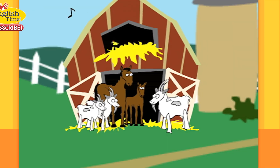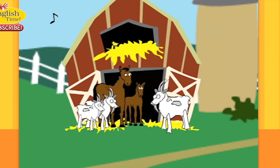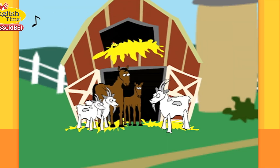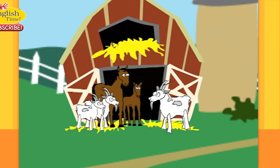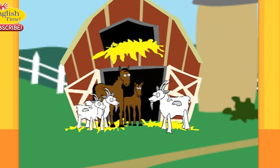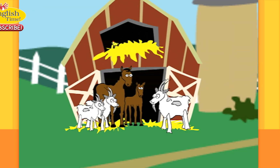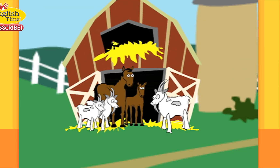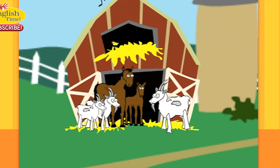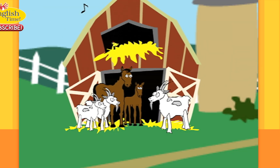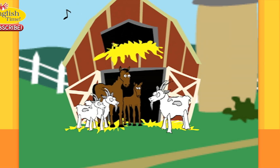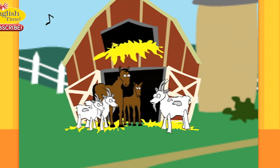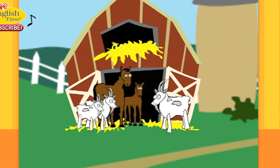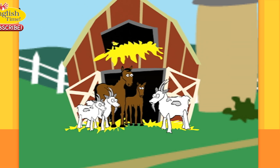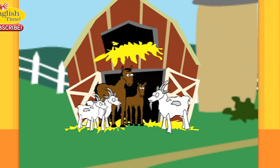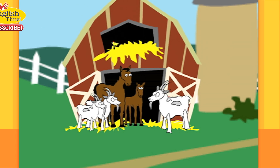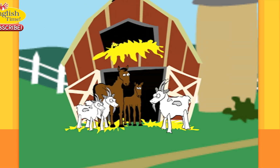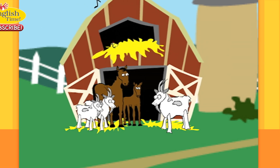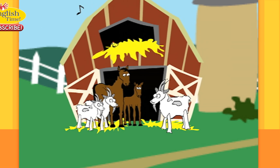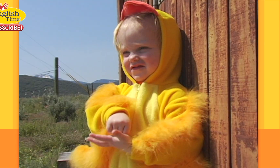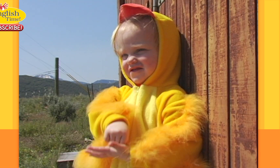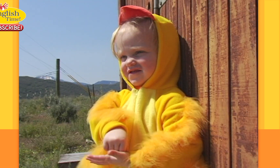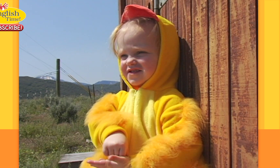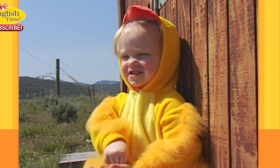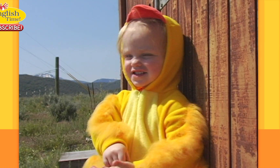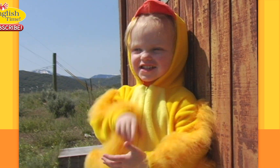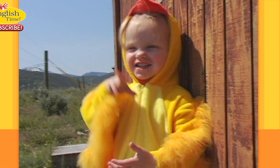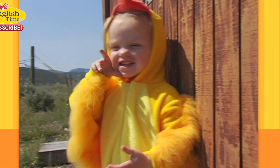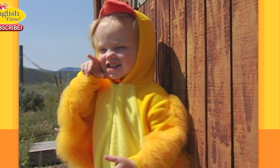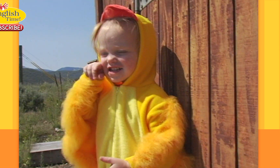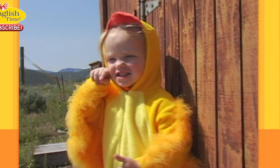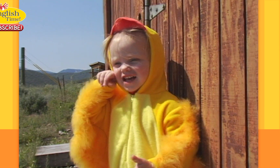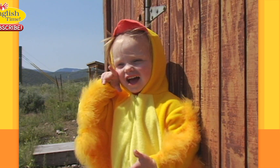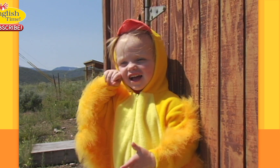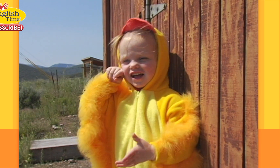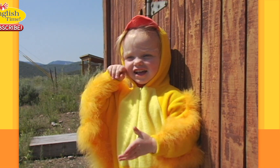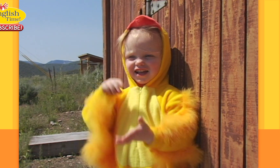hopping, nobody's stopping. 'Cause everybody's happy down on Leahs